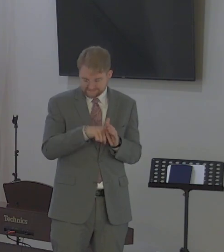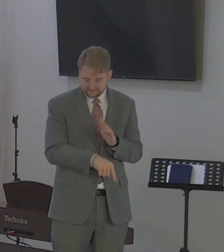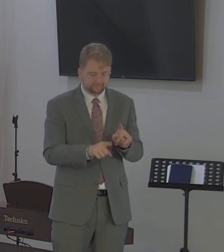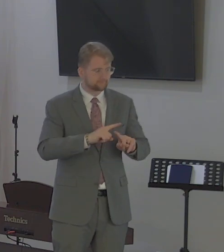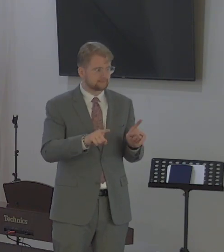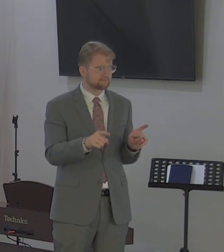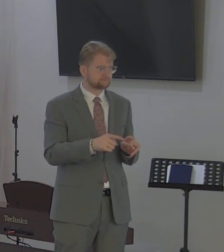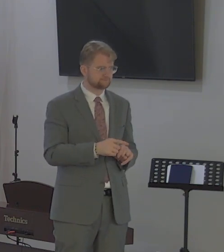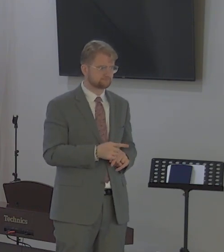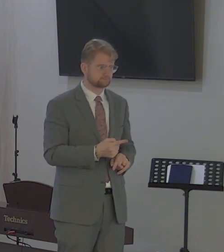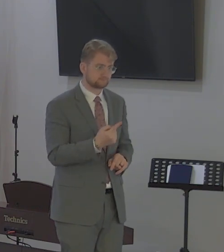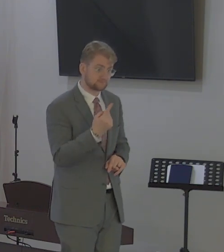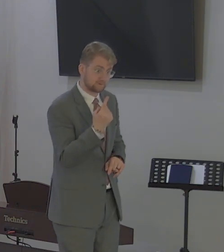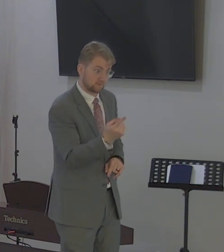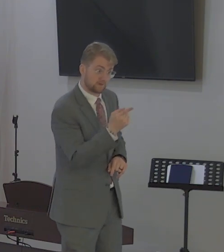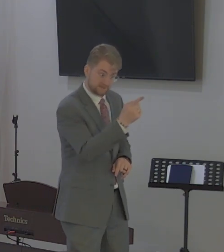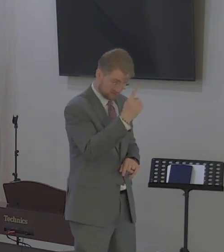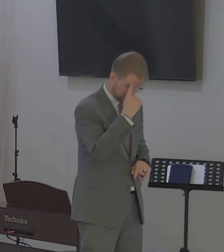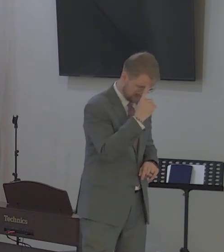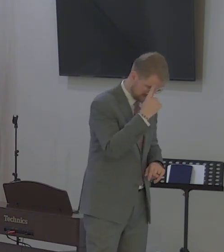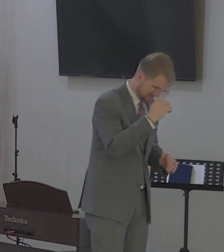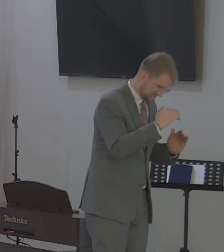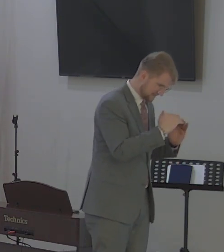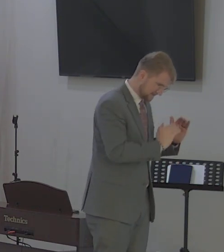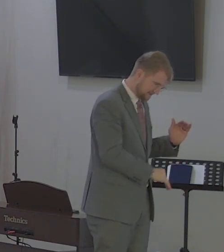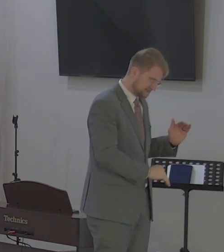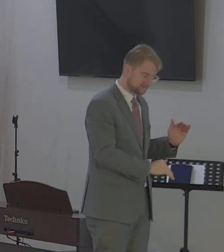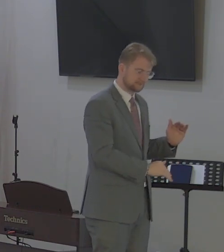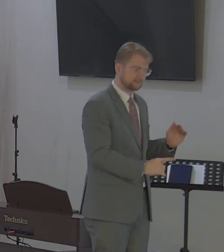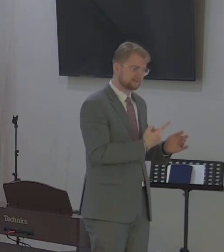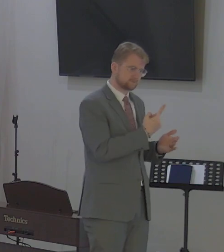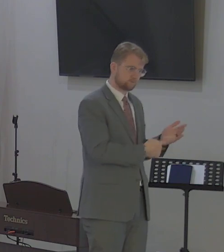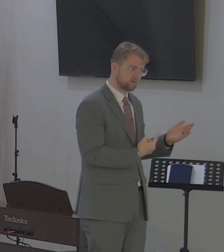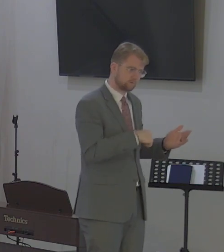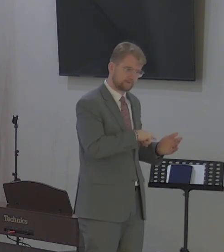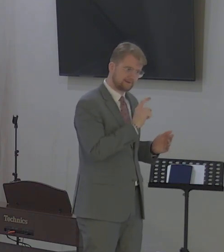is the least is the one that we need to bestow the greatest honor on.